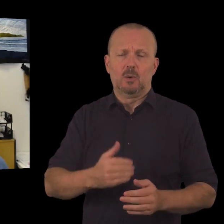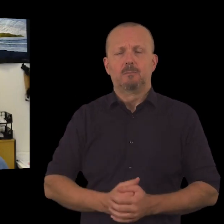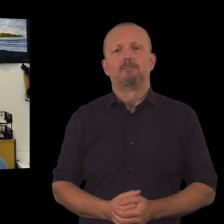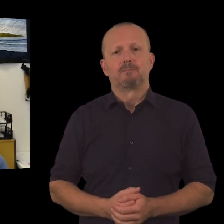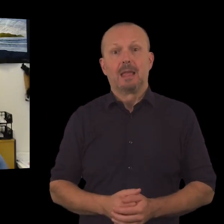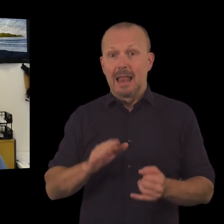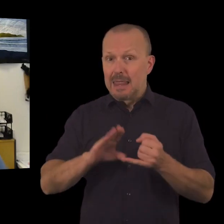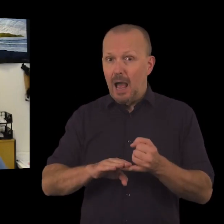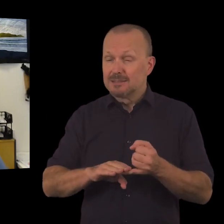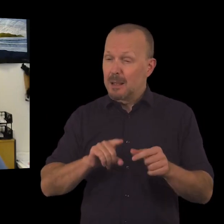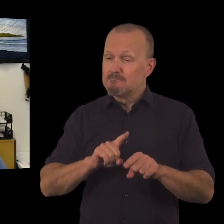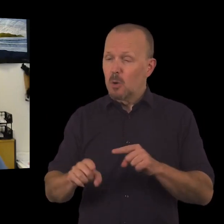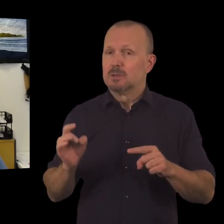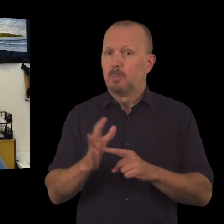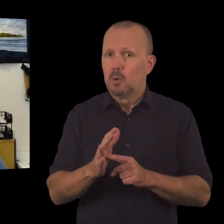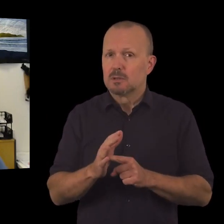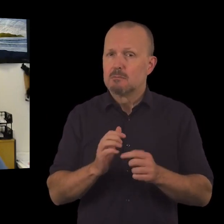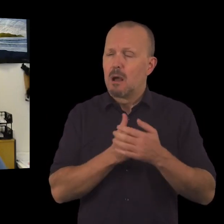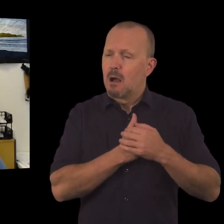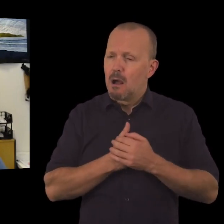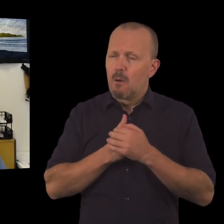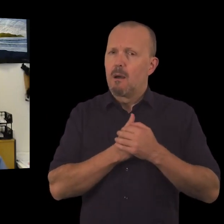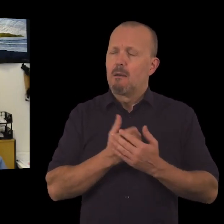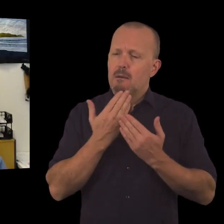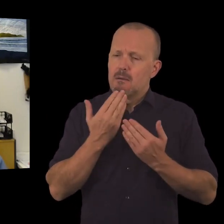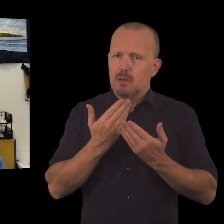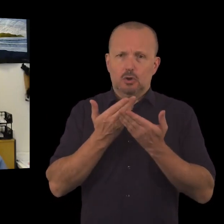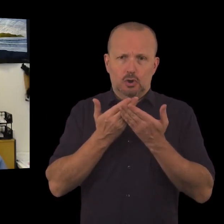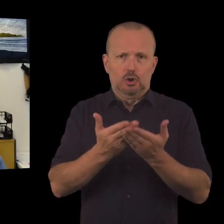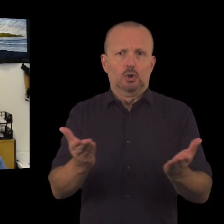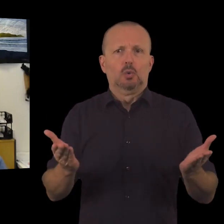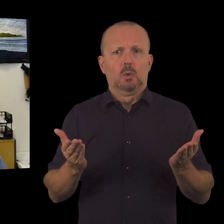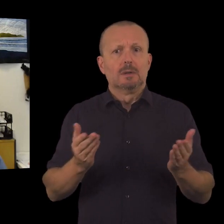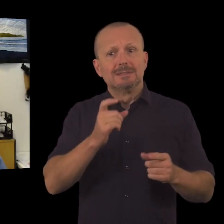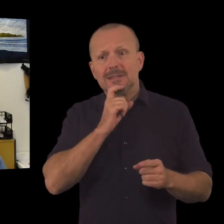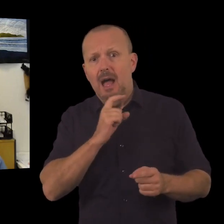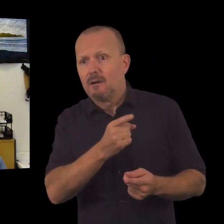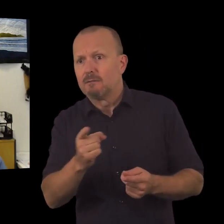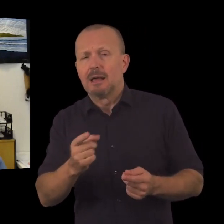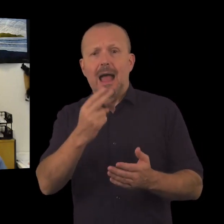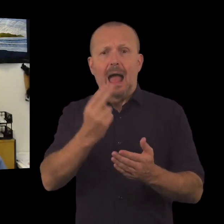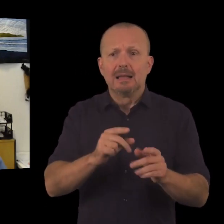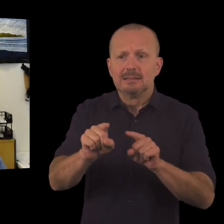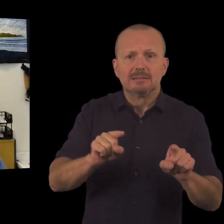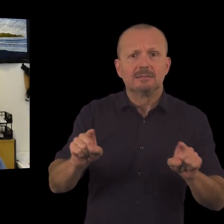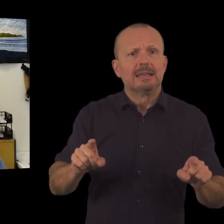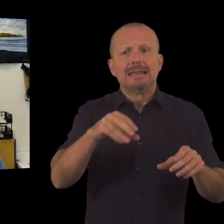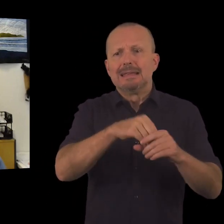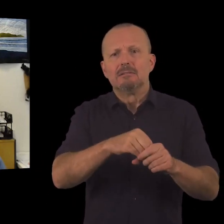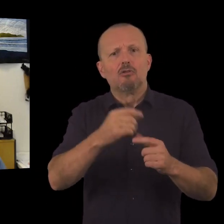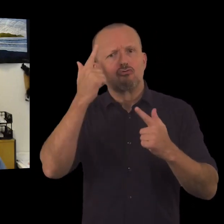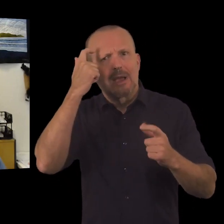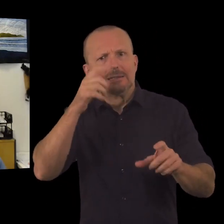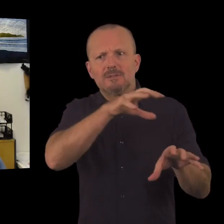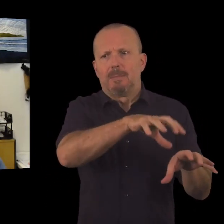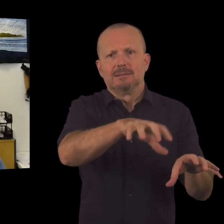Last and most important, my aroha and gratitude to you, the staff and artists of all creative